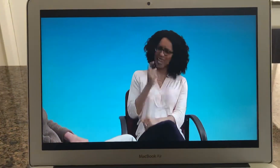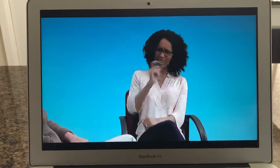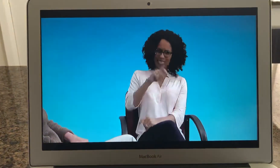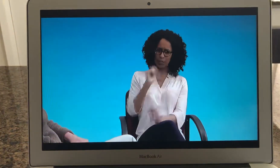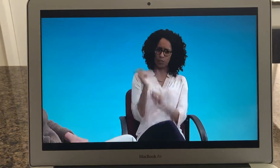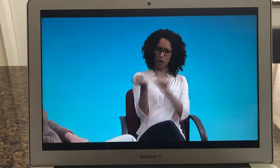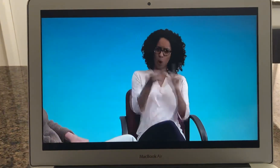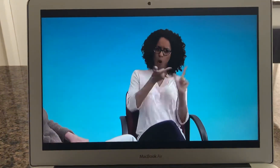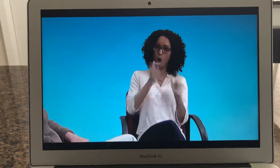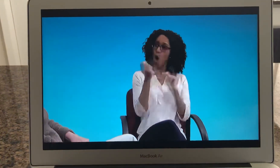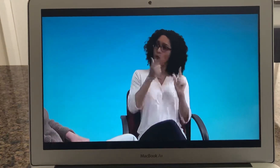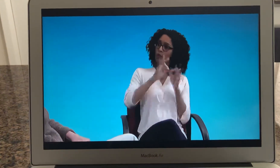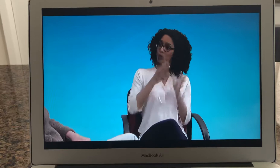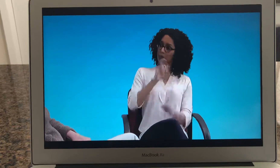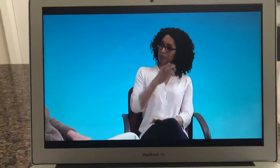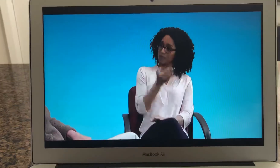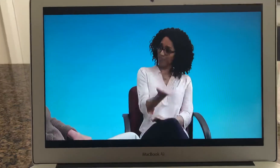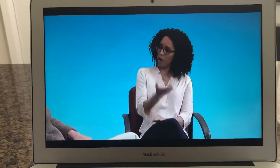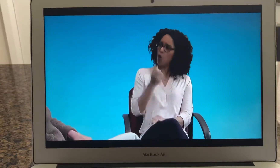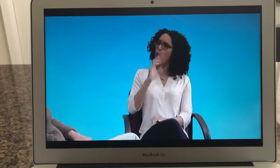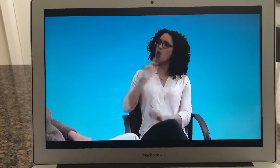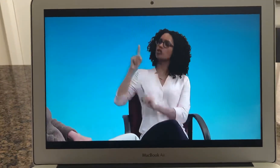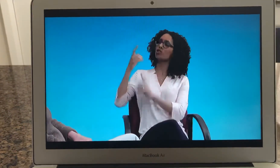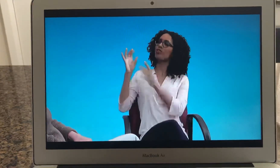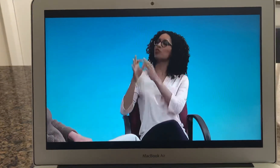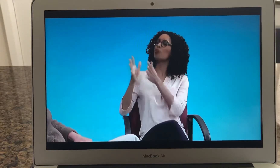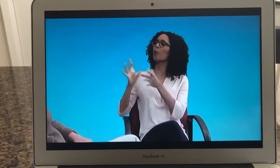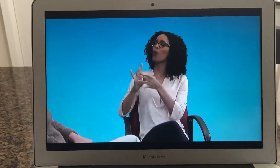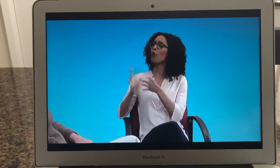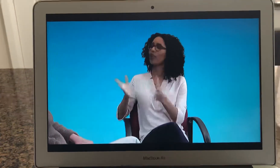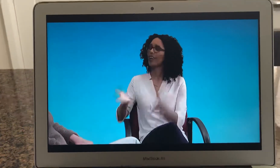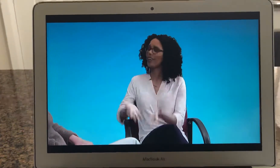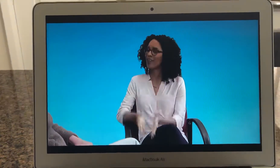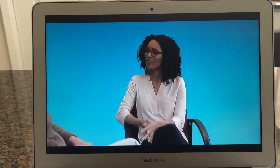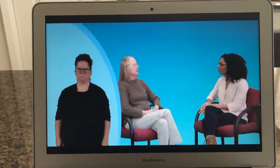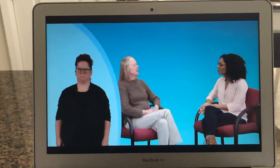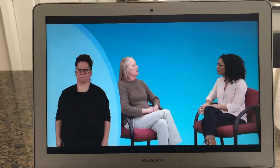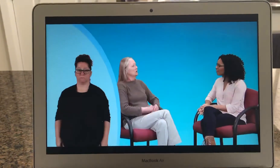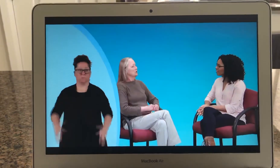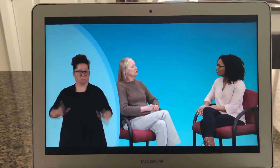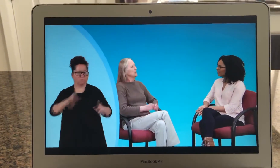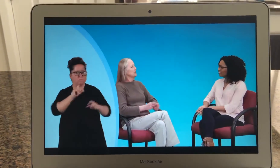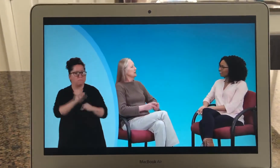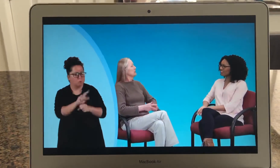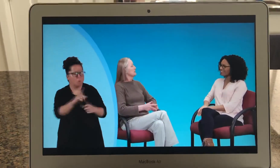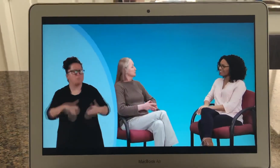Is he part of the team, or is it more an interpreter?